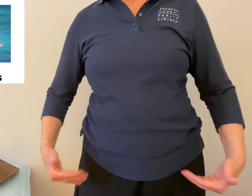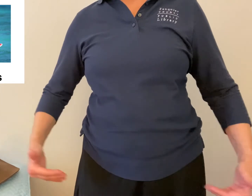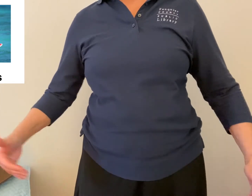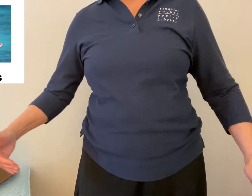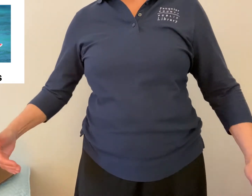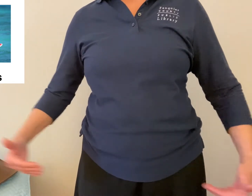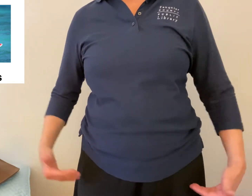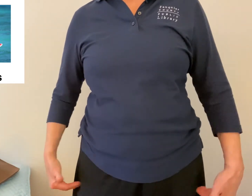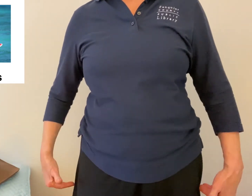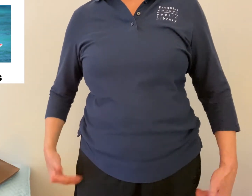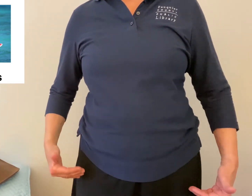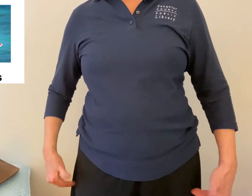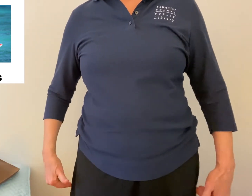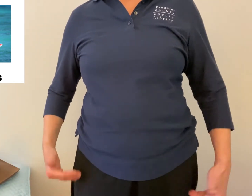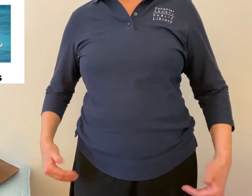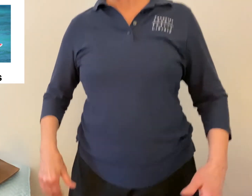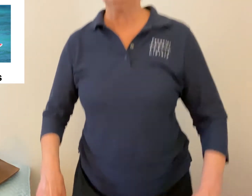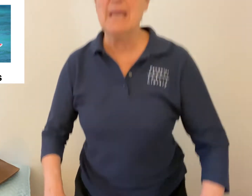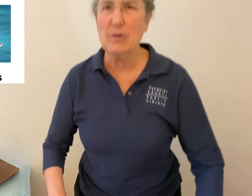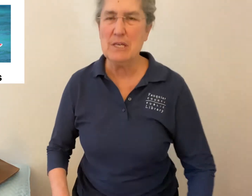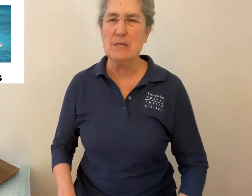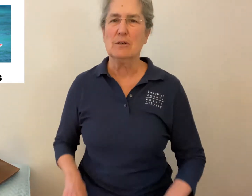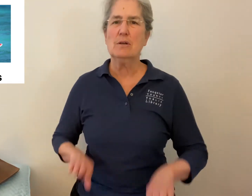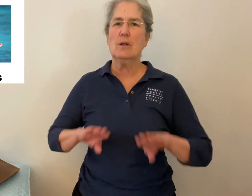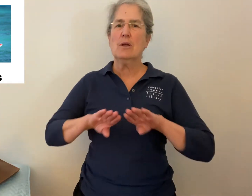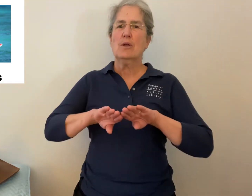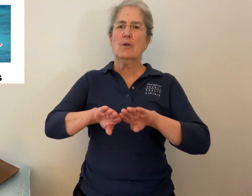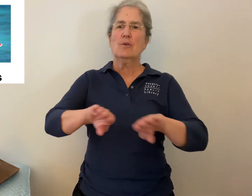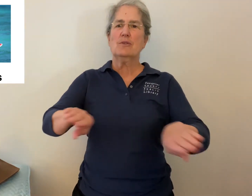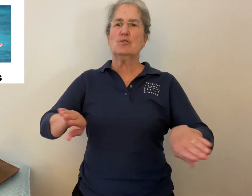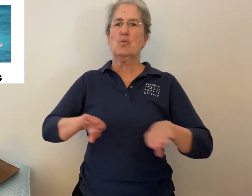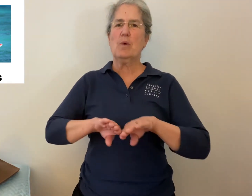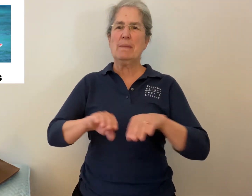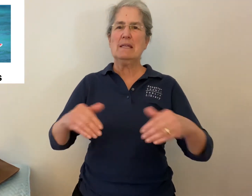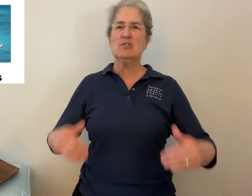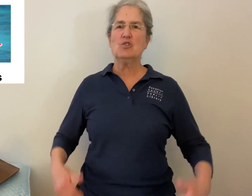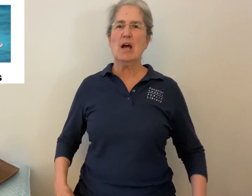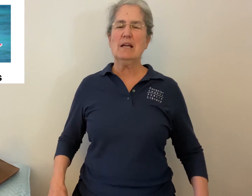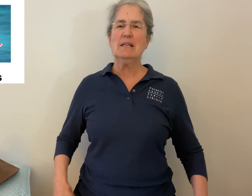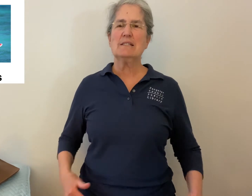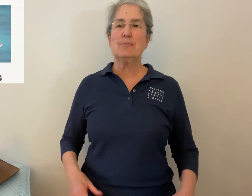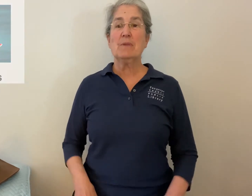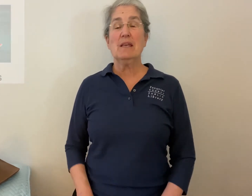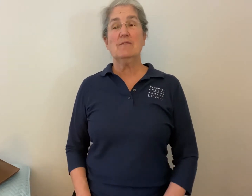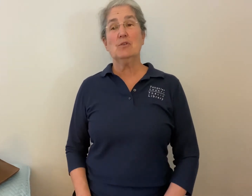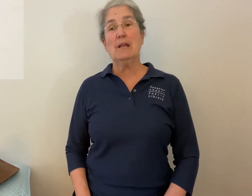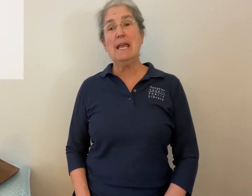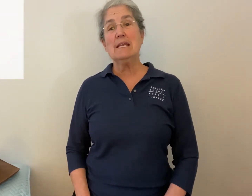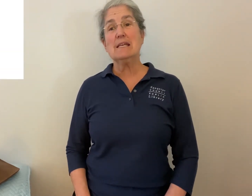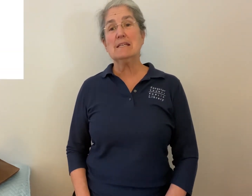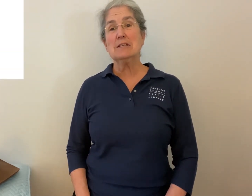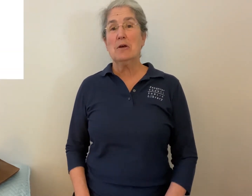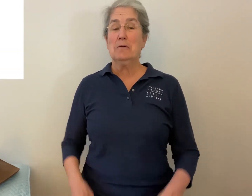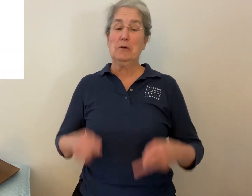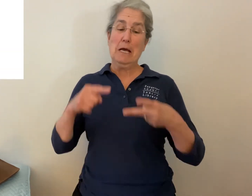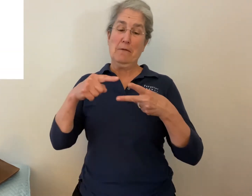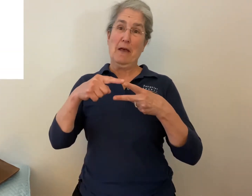this bent B down here. Swimming trunks. If you're ladies, you kind of have